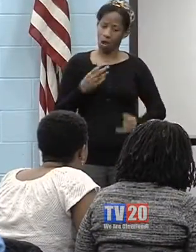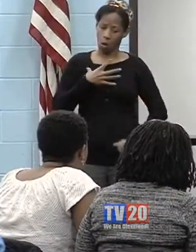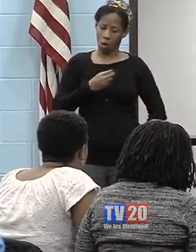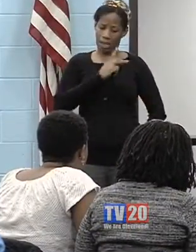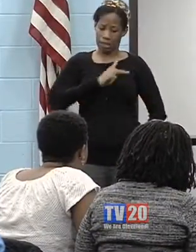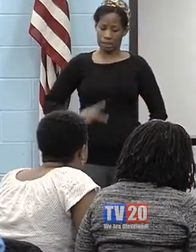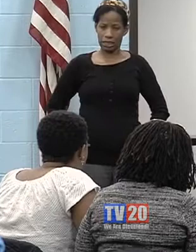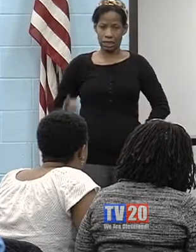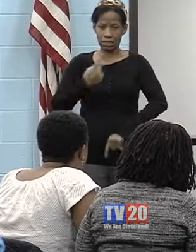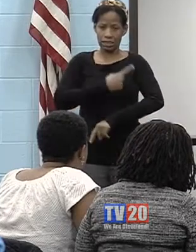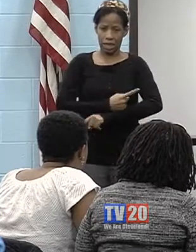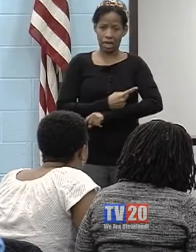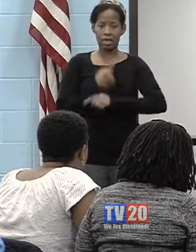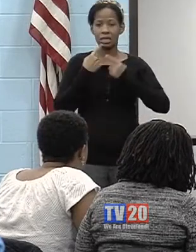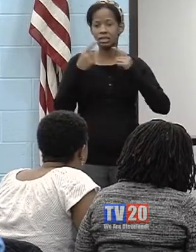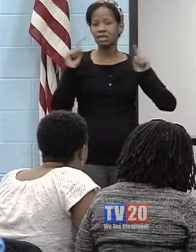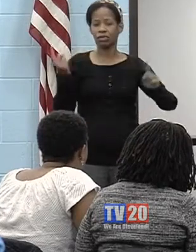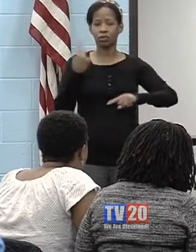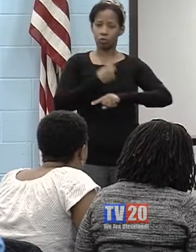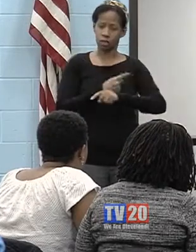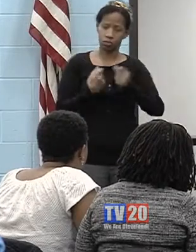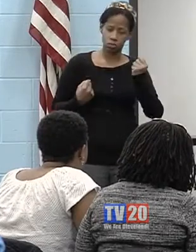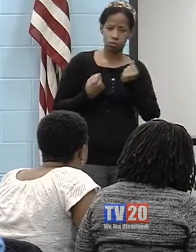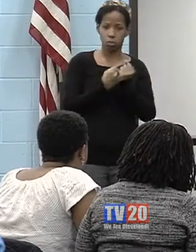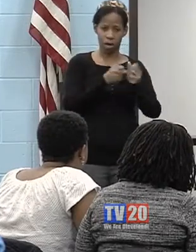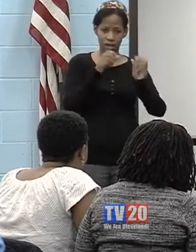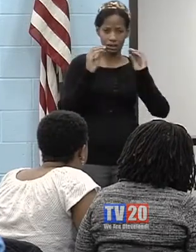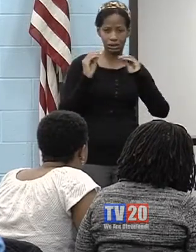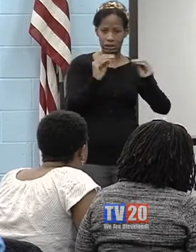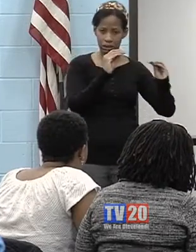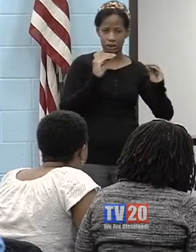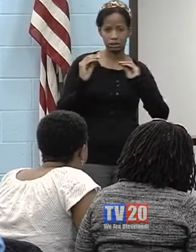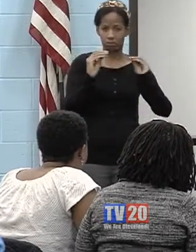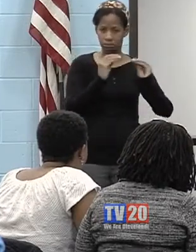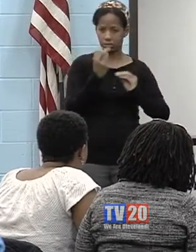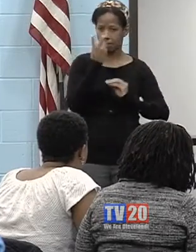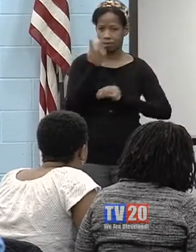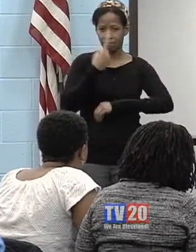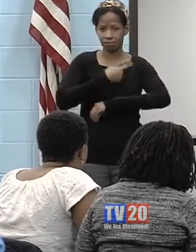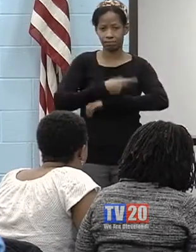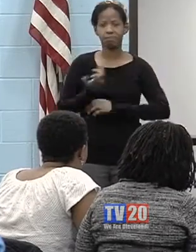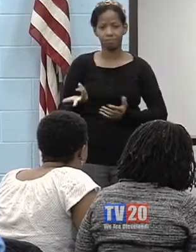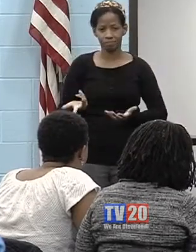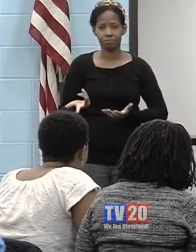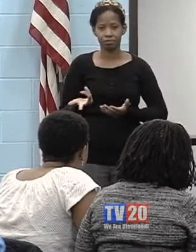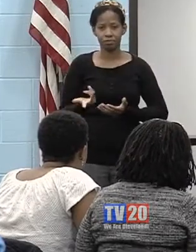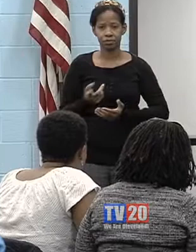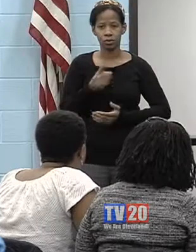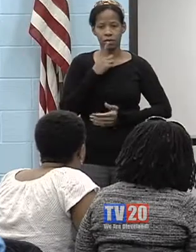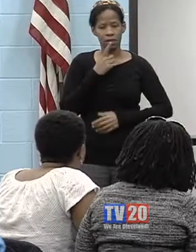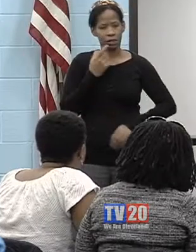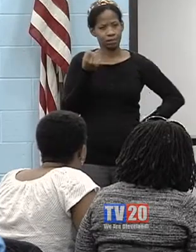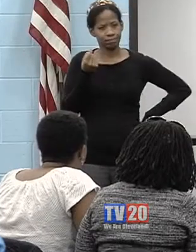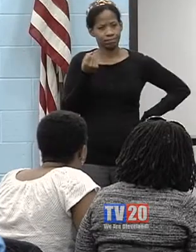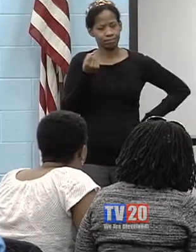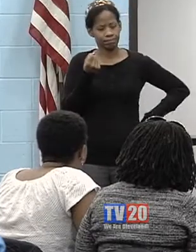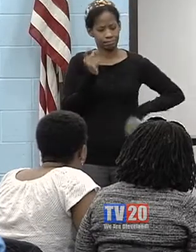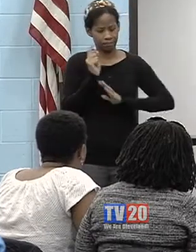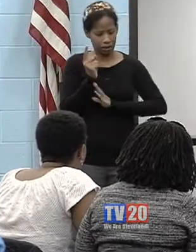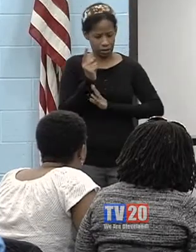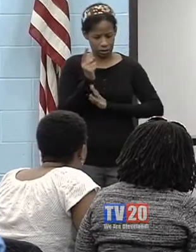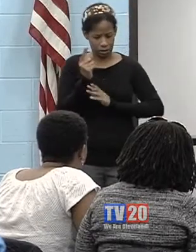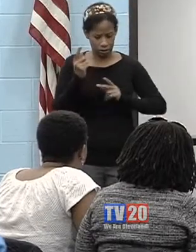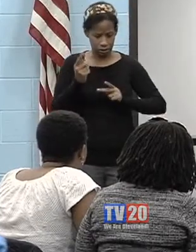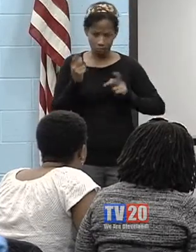since the 30s, but we've still got so much more to learn about it. But we are pleased to pause on this day to learn,